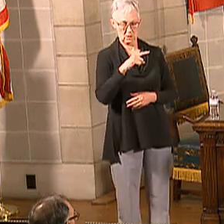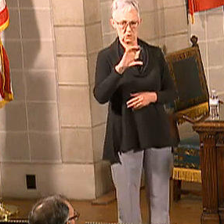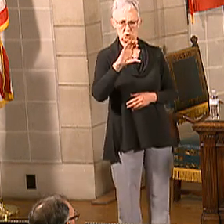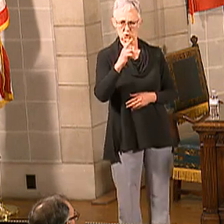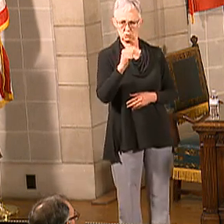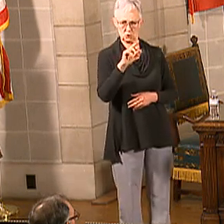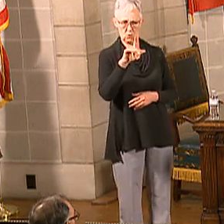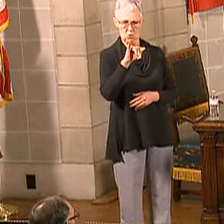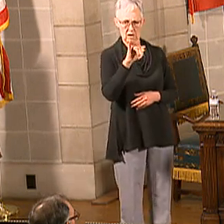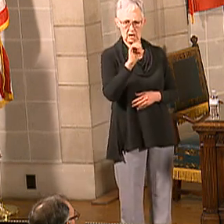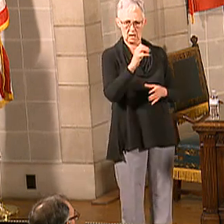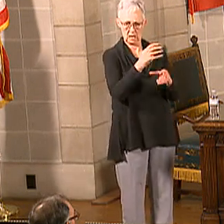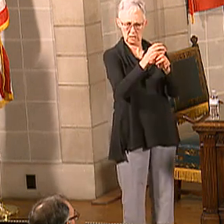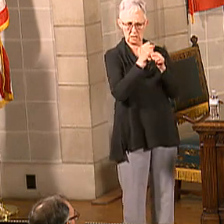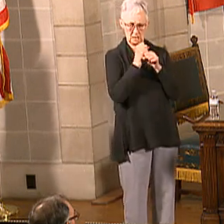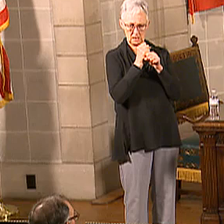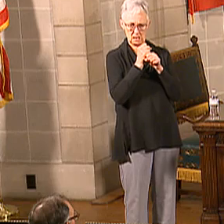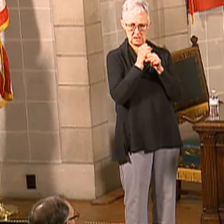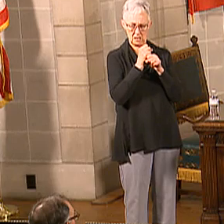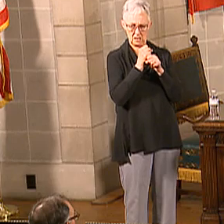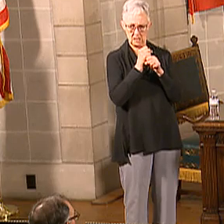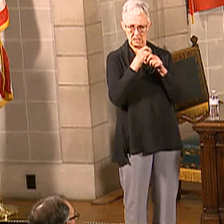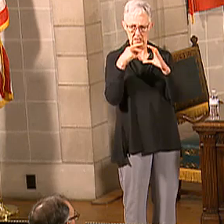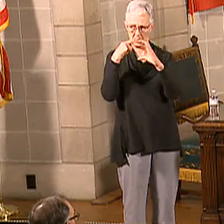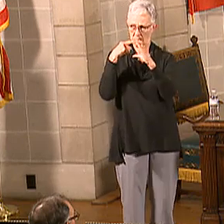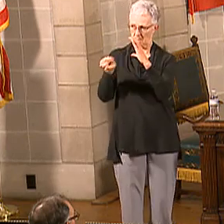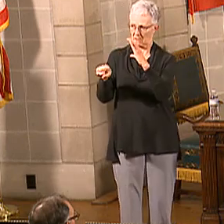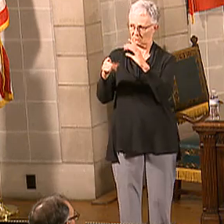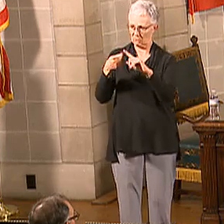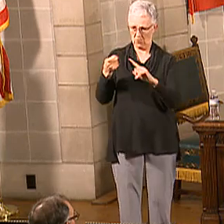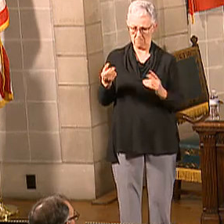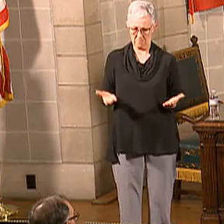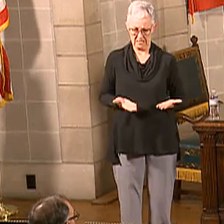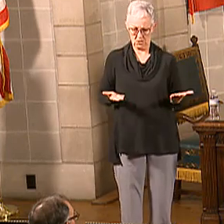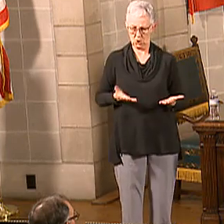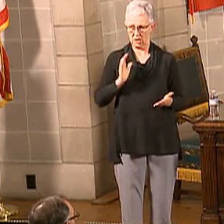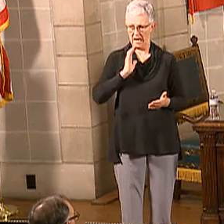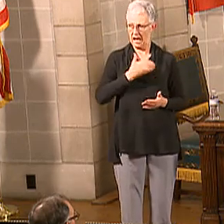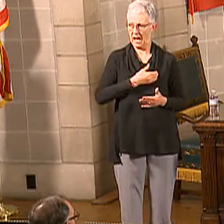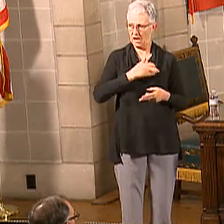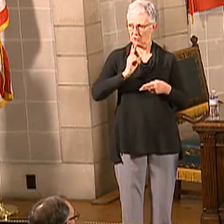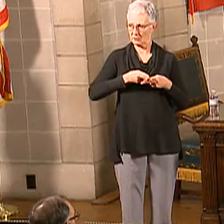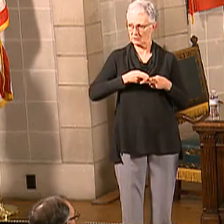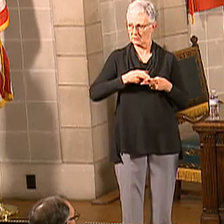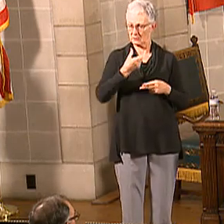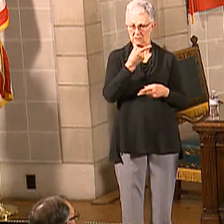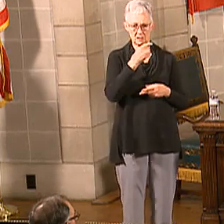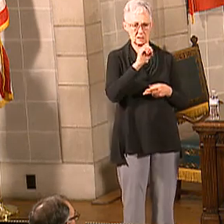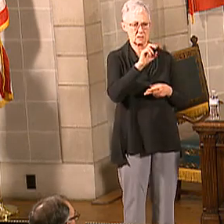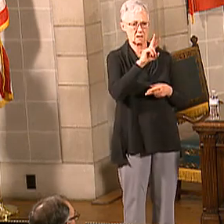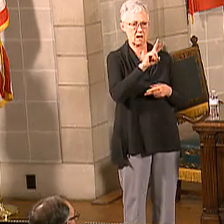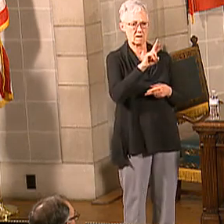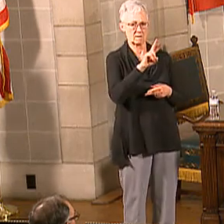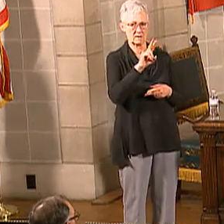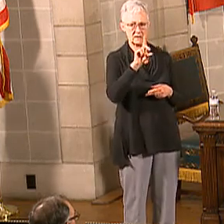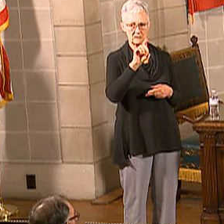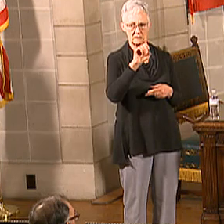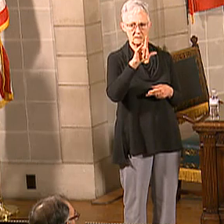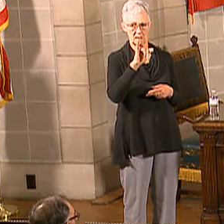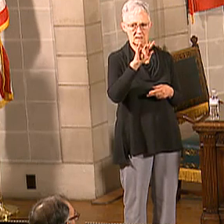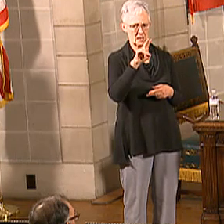Charlie's receiving emails from a domain name that is coming from our domain, and are those emails coming from us? Yes, govdelivery.com.